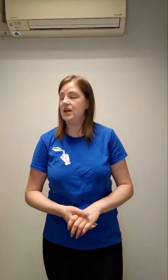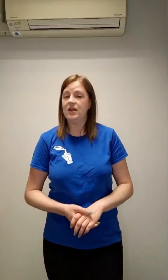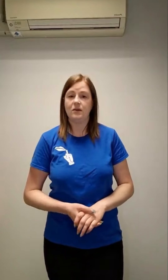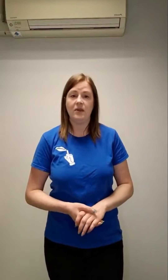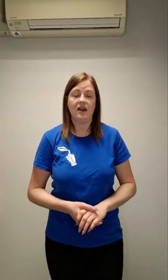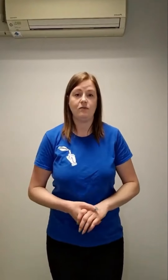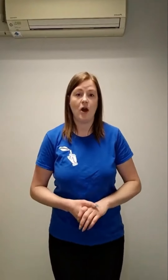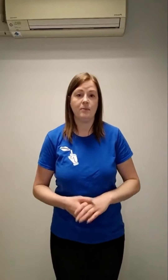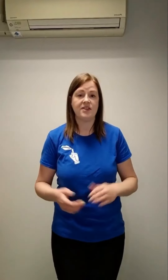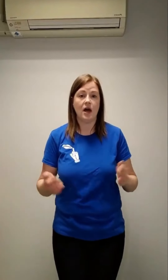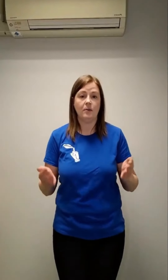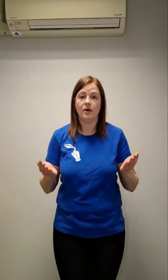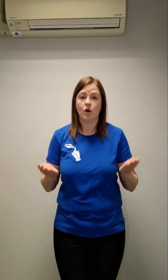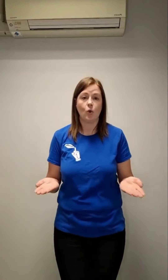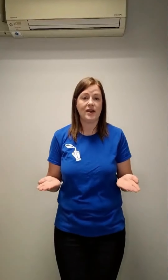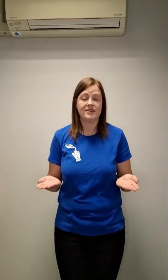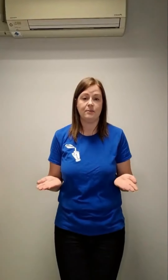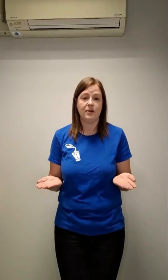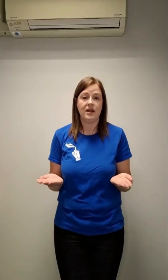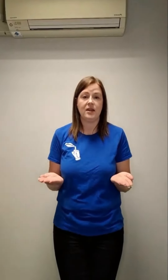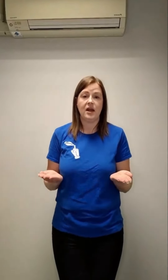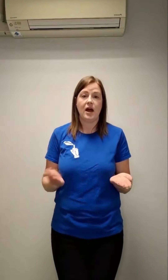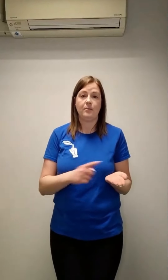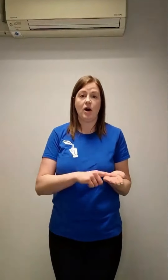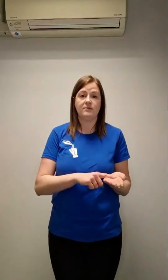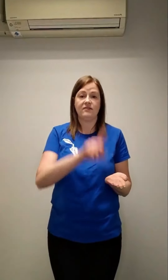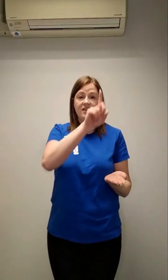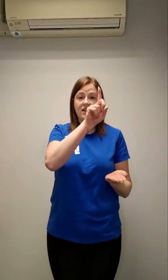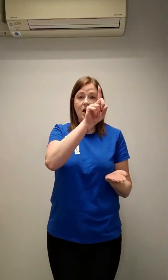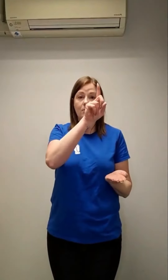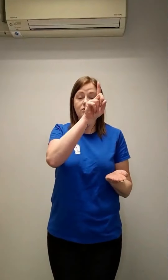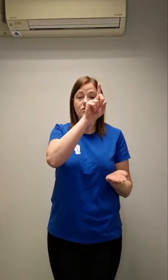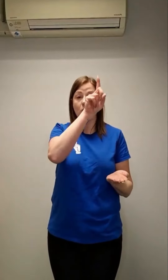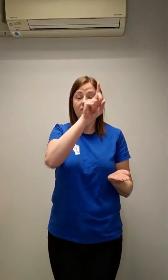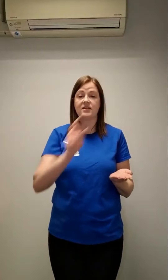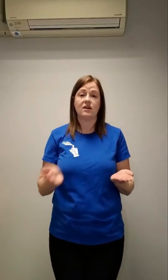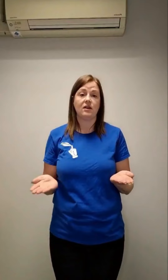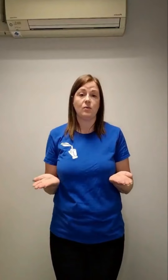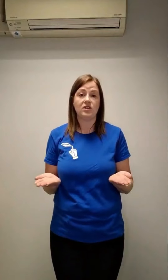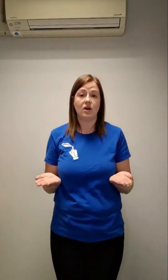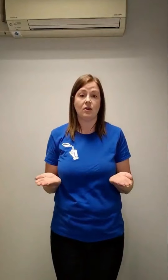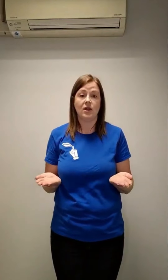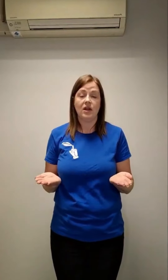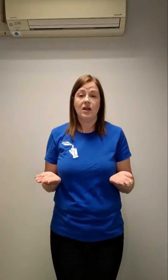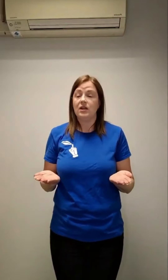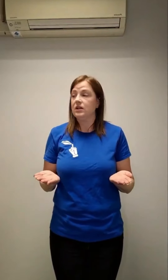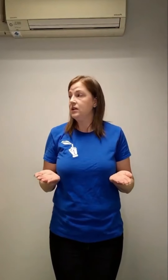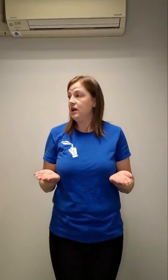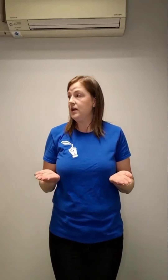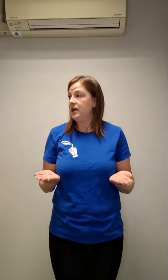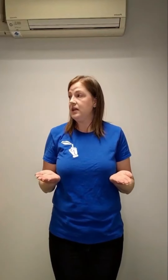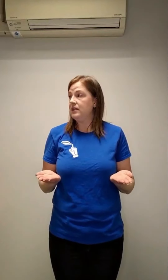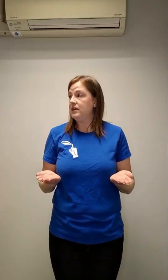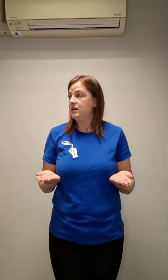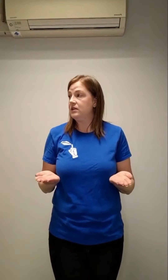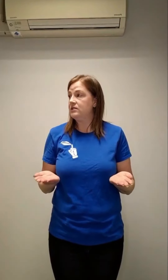Then we have palms up. Quite simply, our palms are facing up to the top of our signing window, like in the